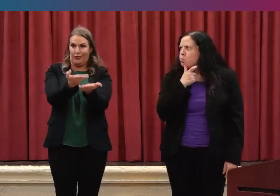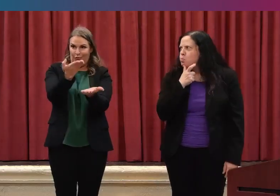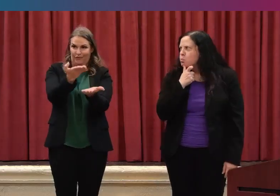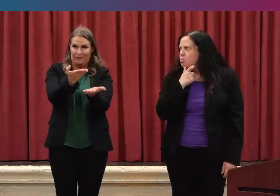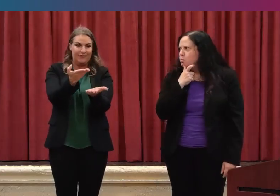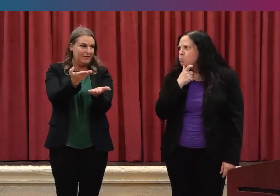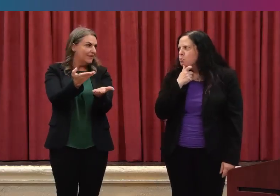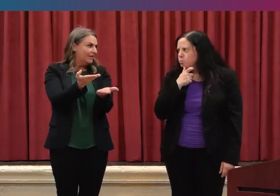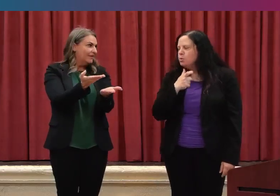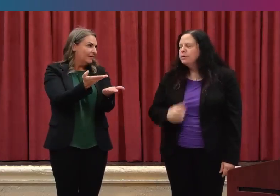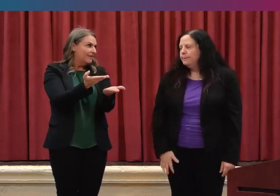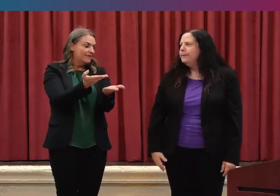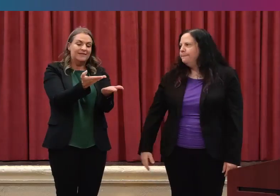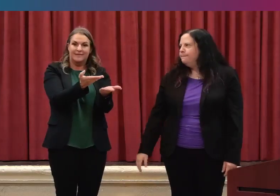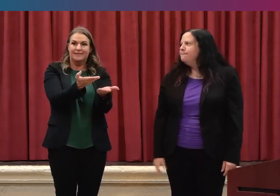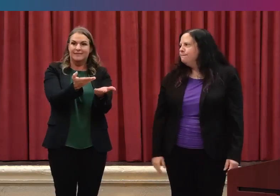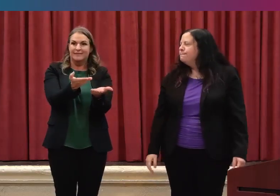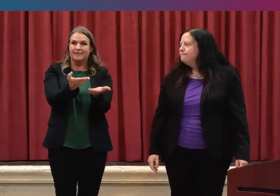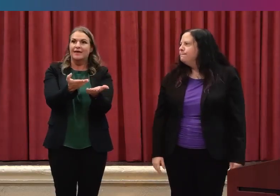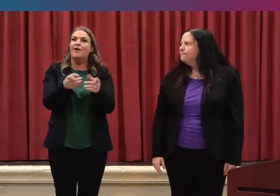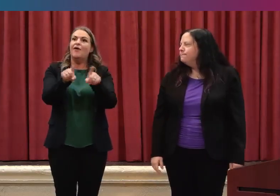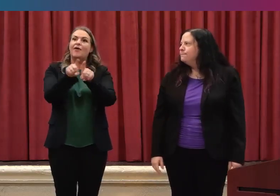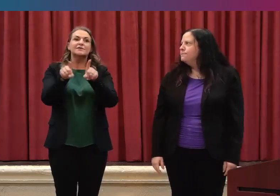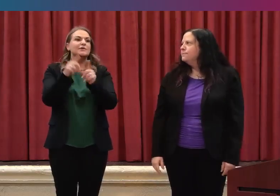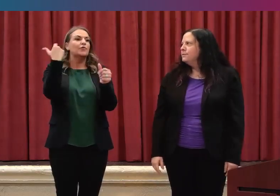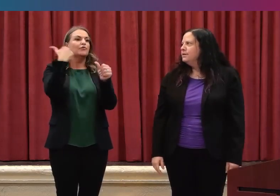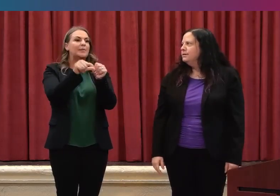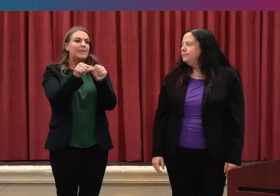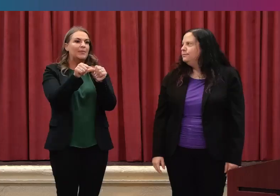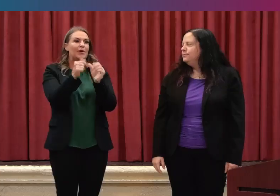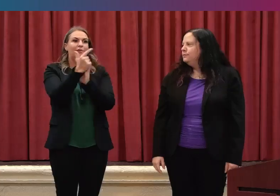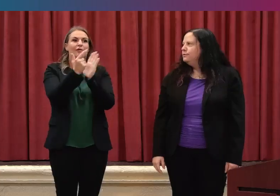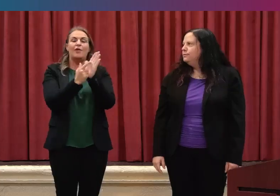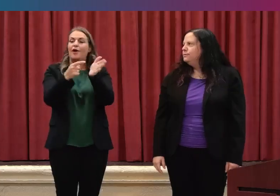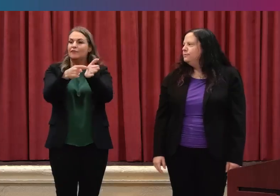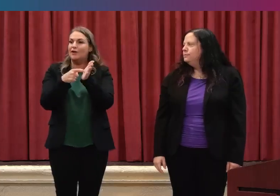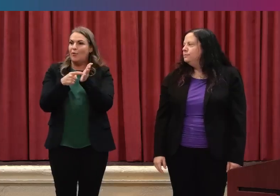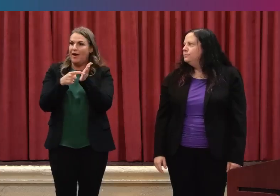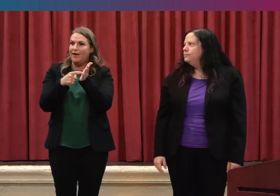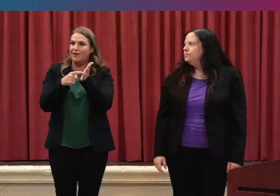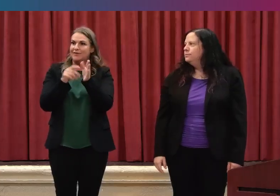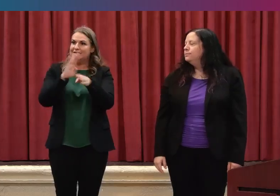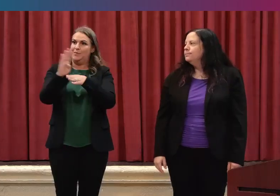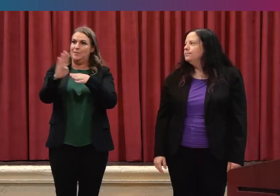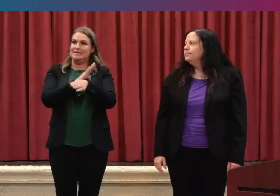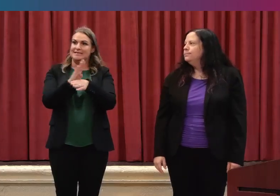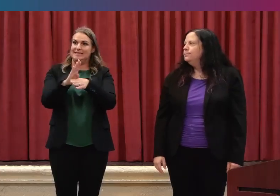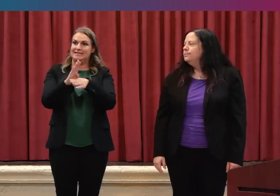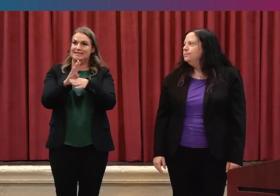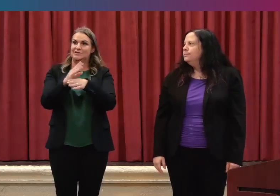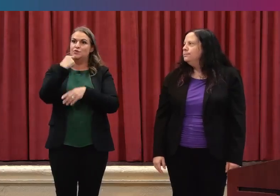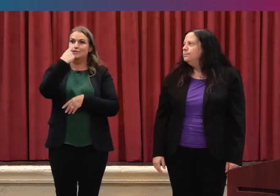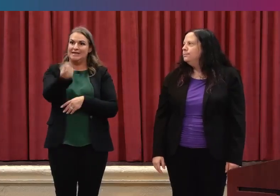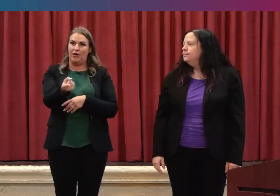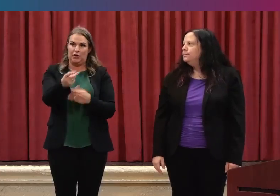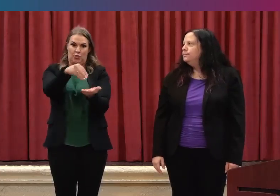You have to show evidence. And who? And remember, the law requires